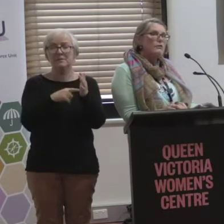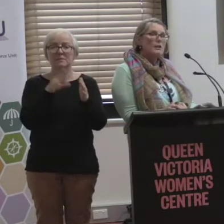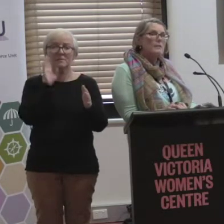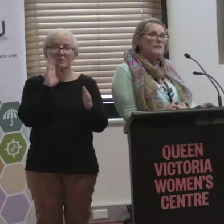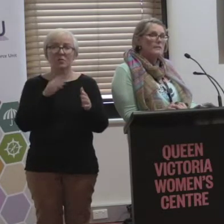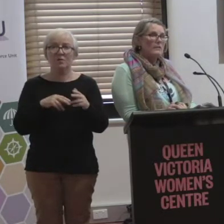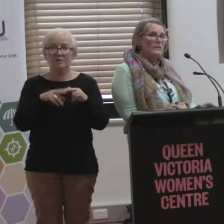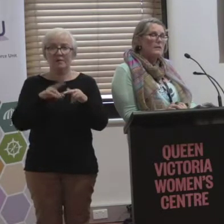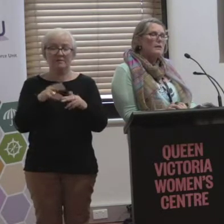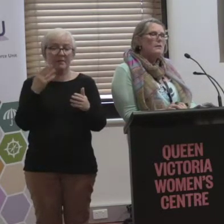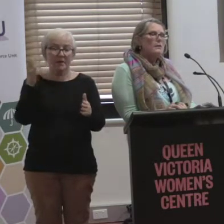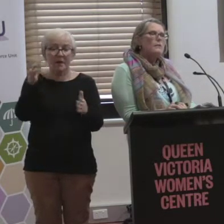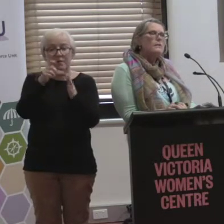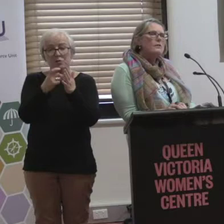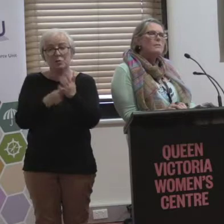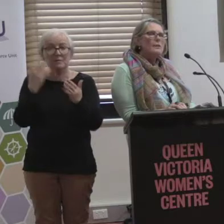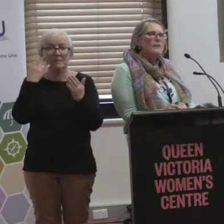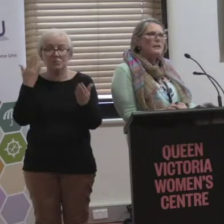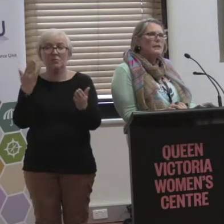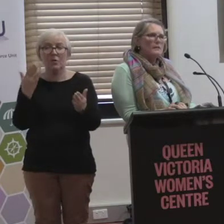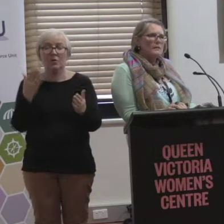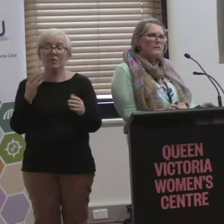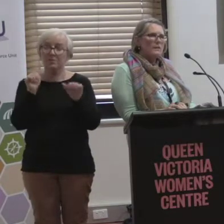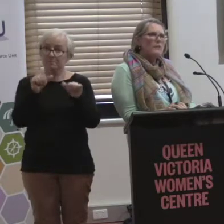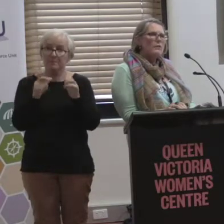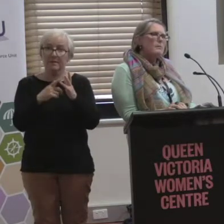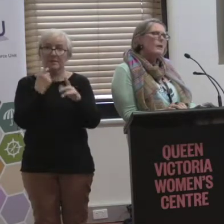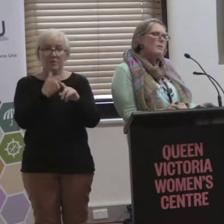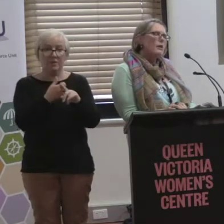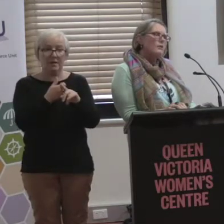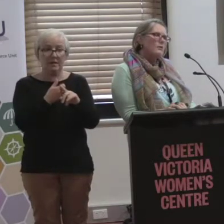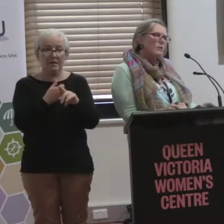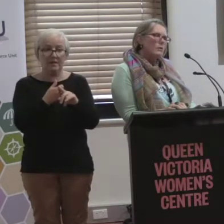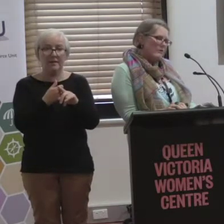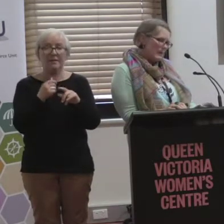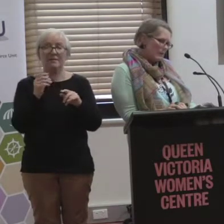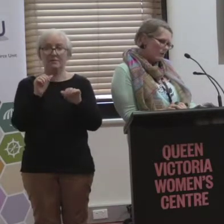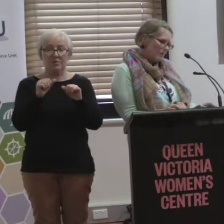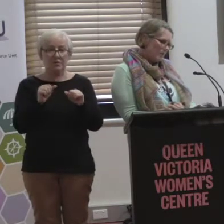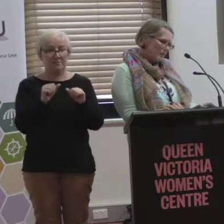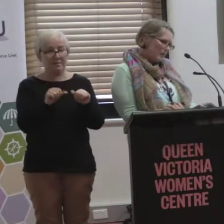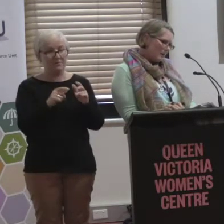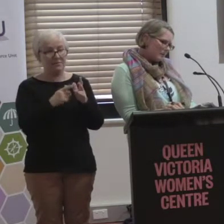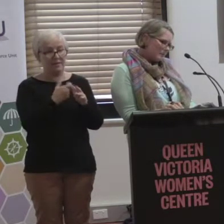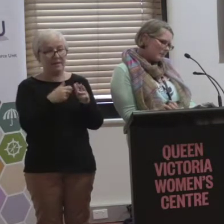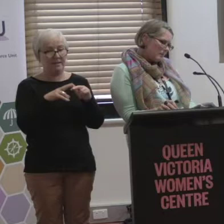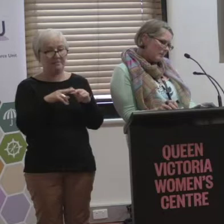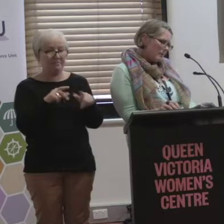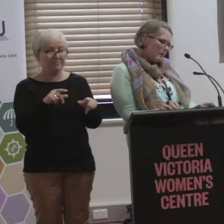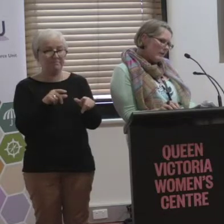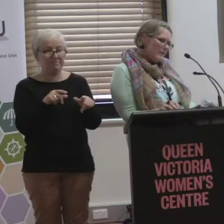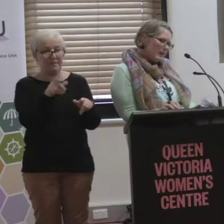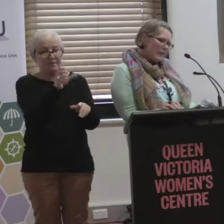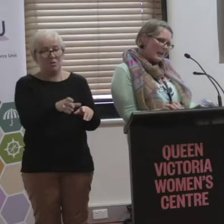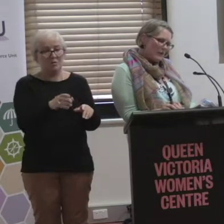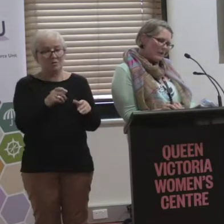refusal of treatment certificate. So that would still be a valid certificate if it was made prior to the 12th of March.